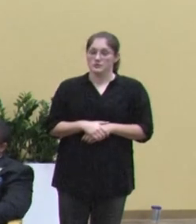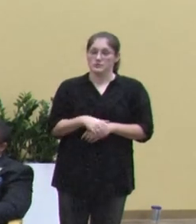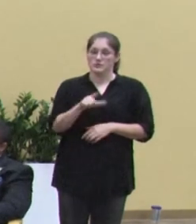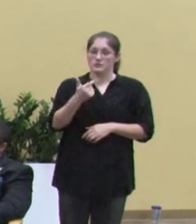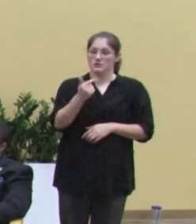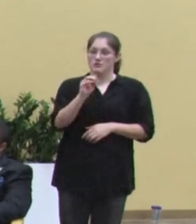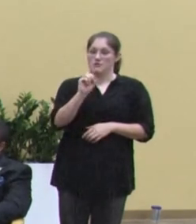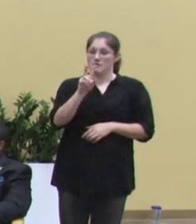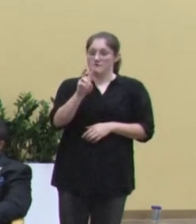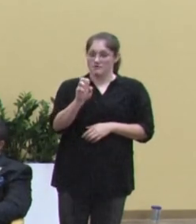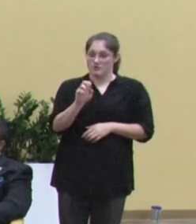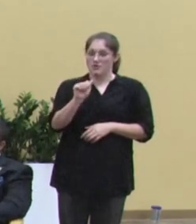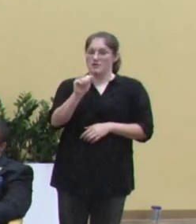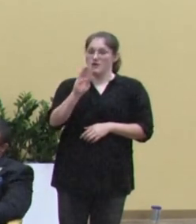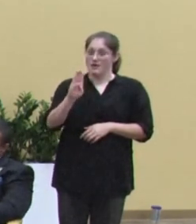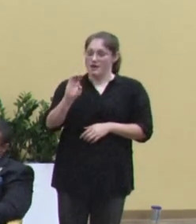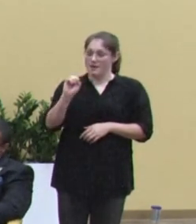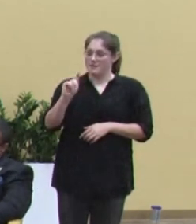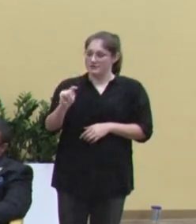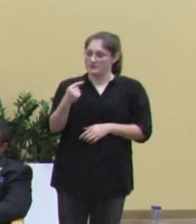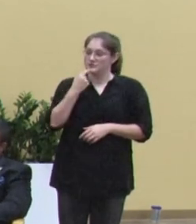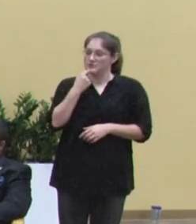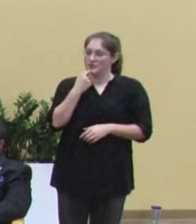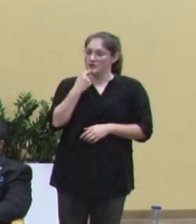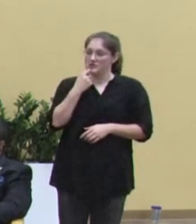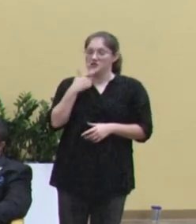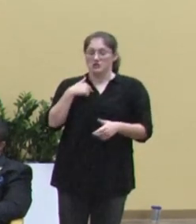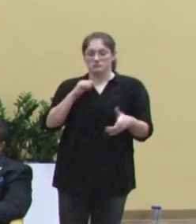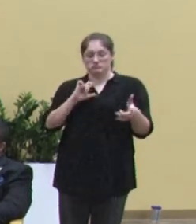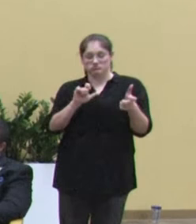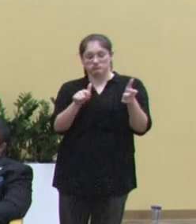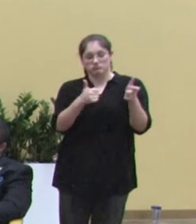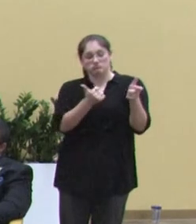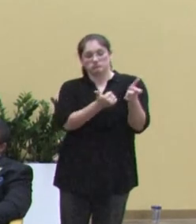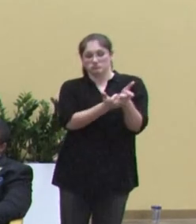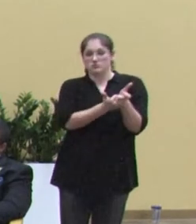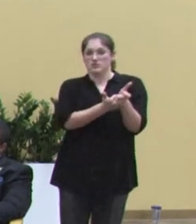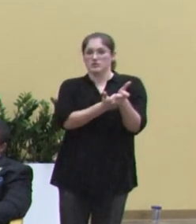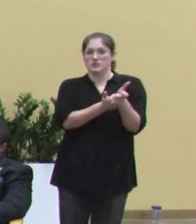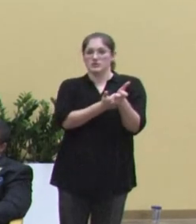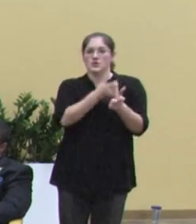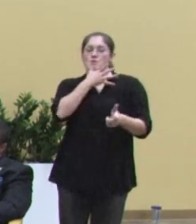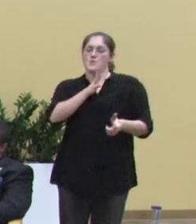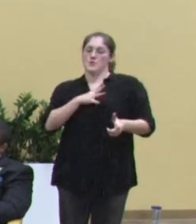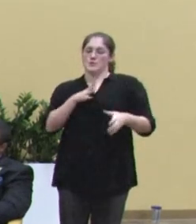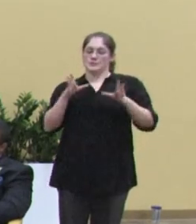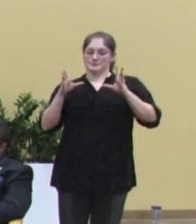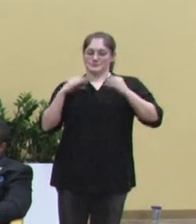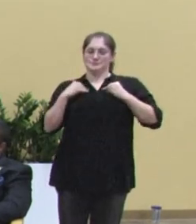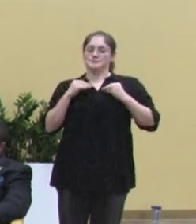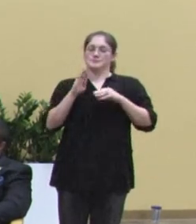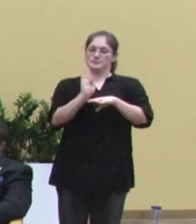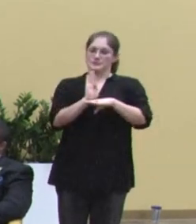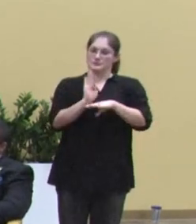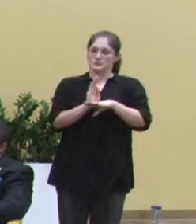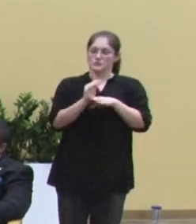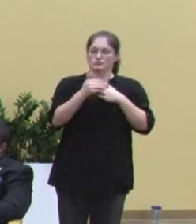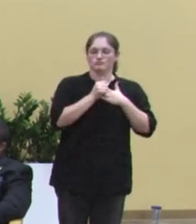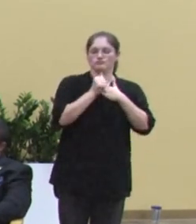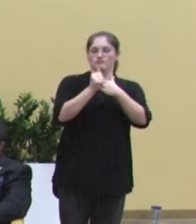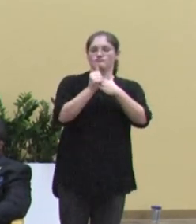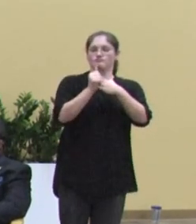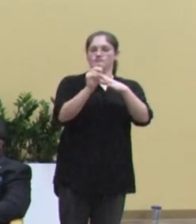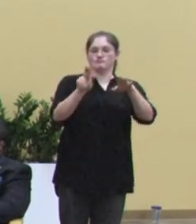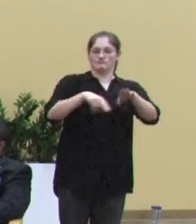that he is getting behind the notion that this is the time for women-owned businesses to lead the nation. And so he's